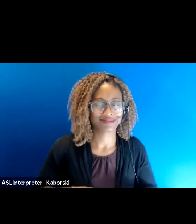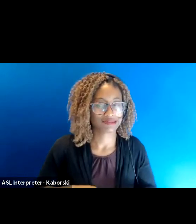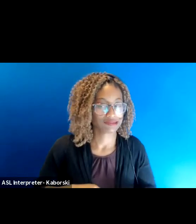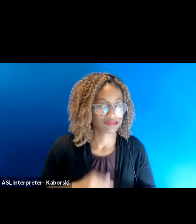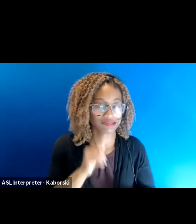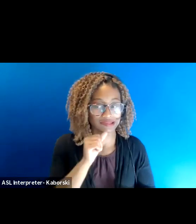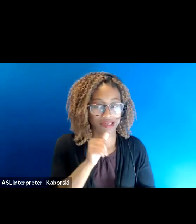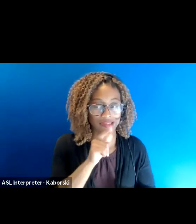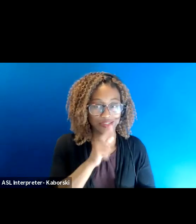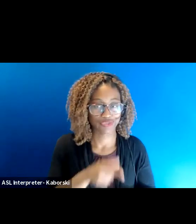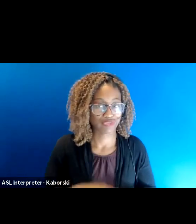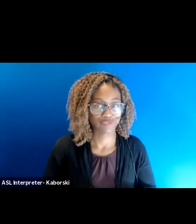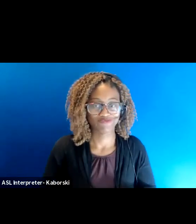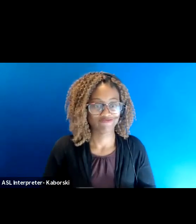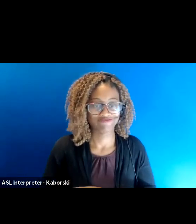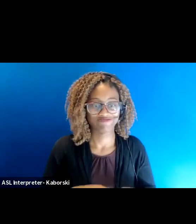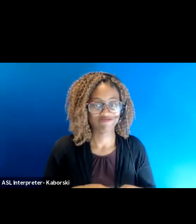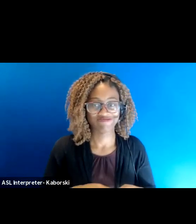true.